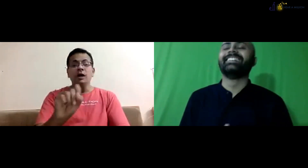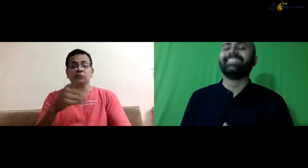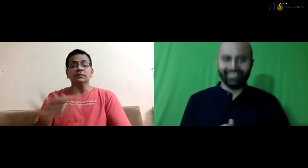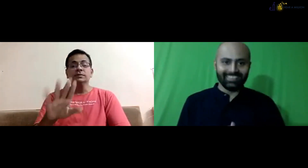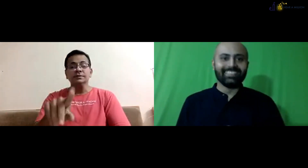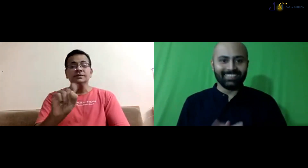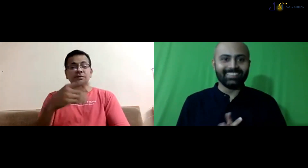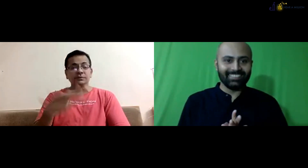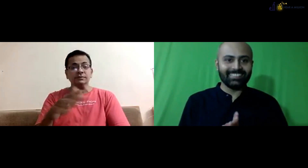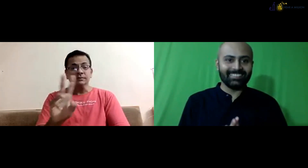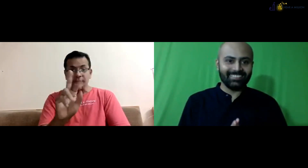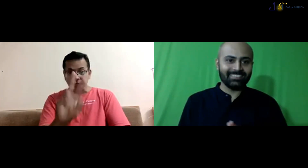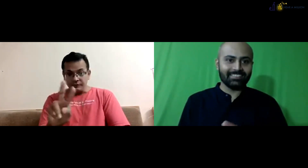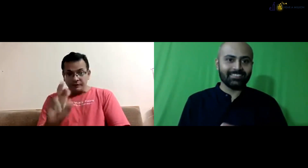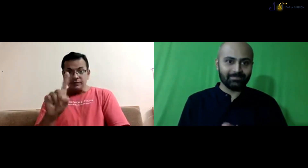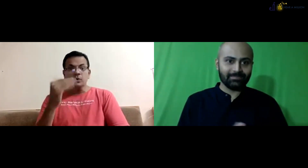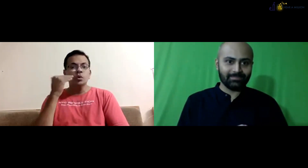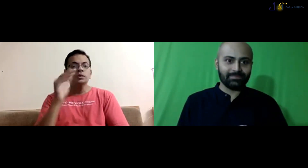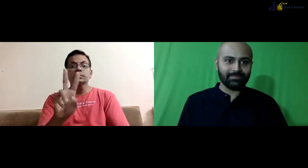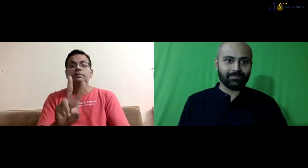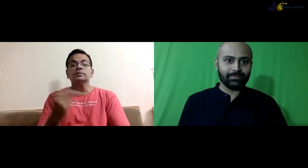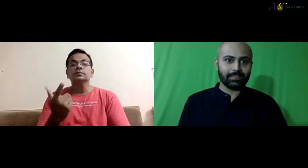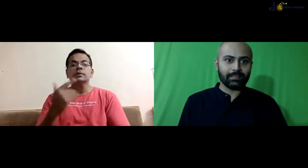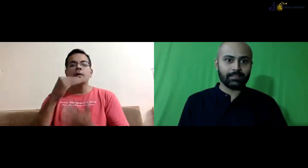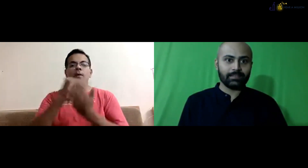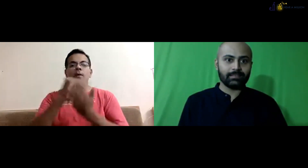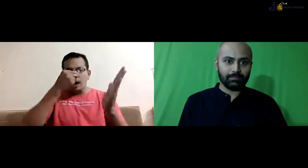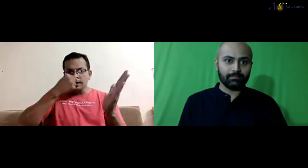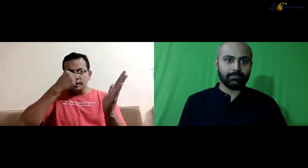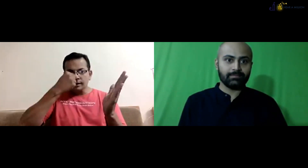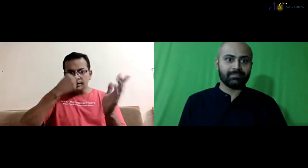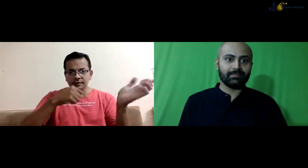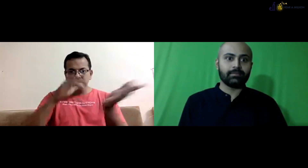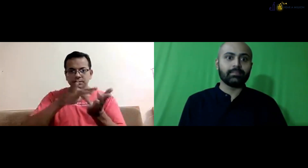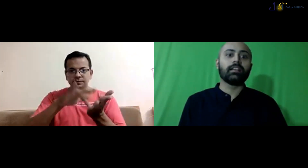We'll see. Okay, we remember the last part, right? So we'll see.